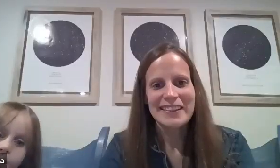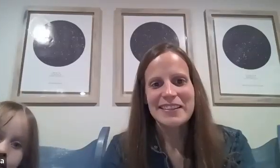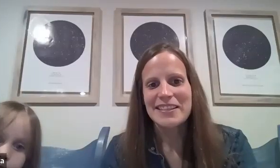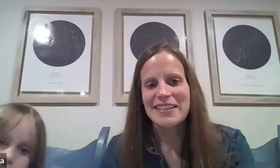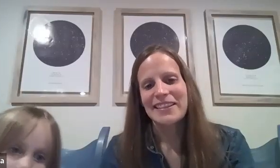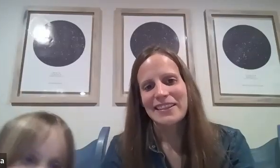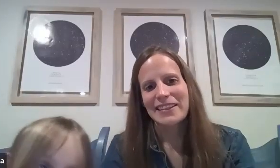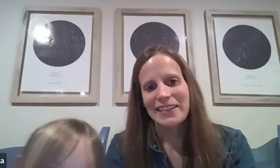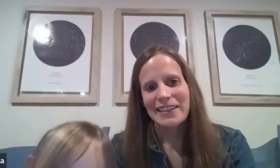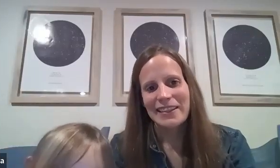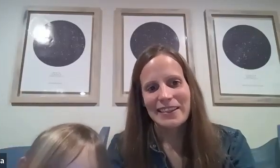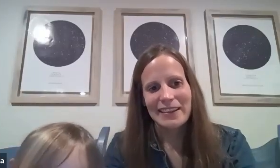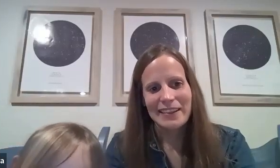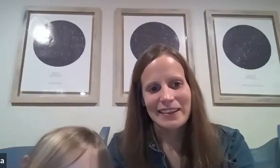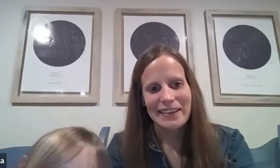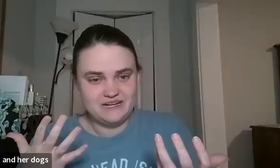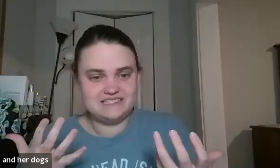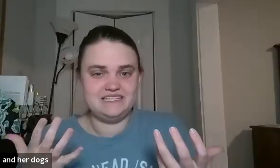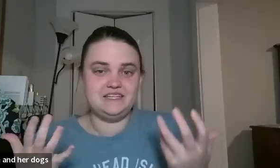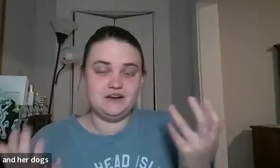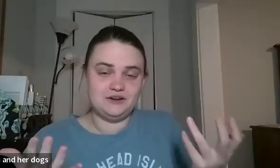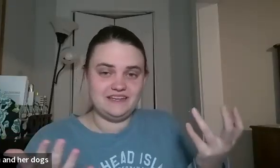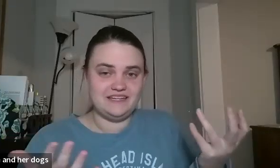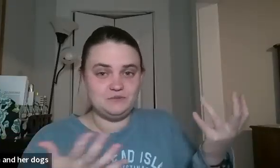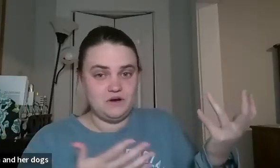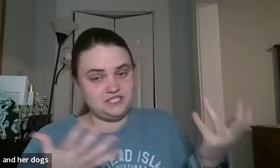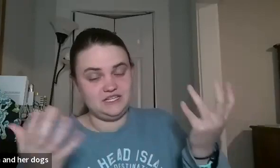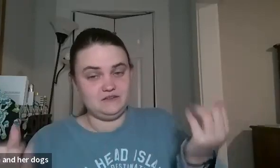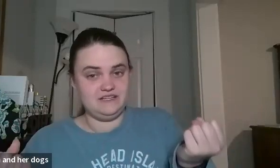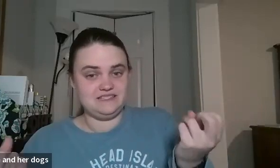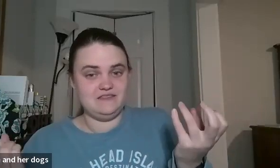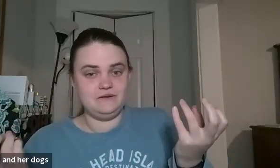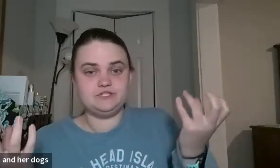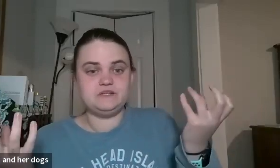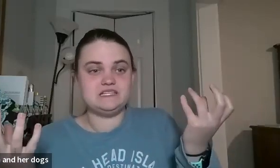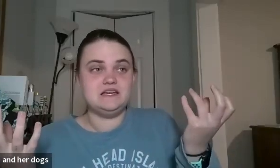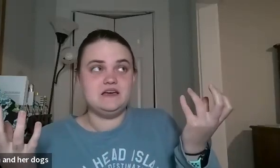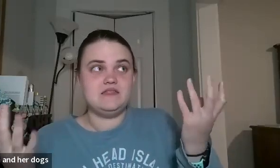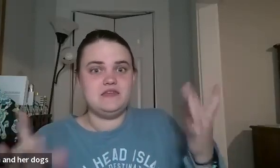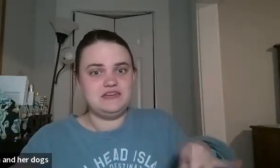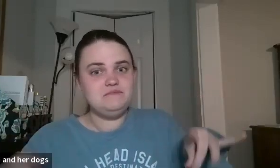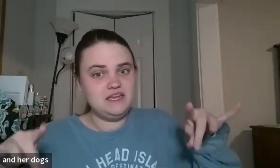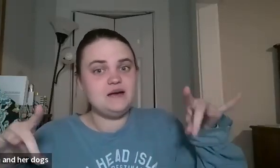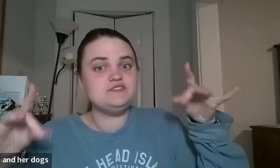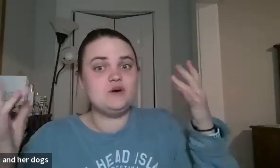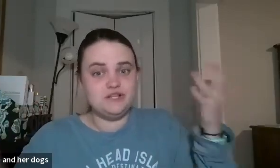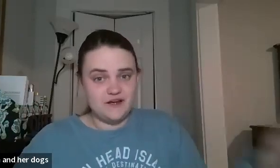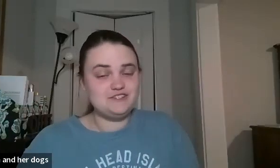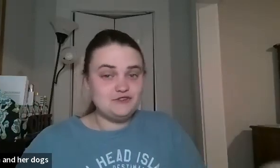because I always get very excited when I see younger kids watching and learning sign language, because they can pick it up so much faster than